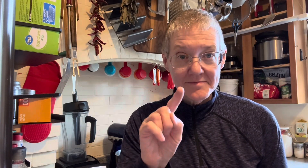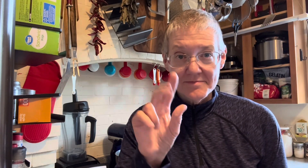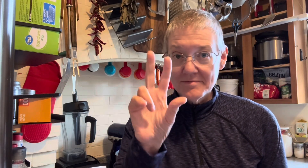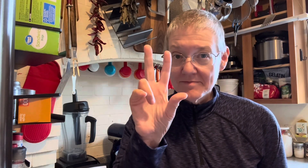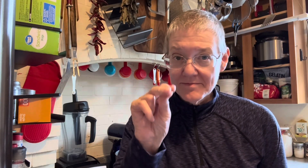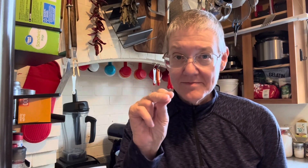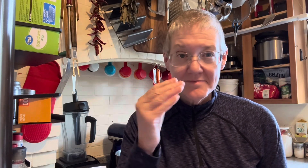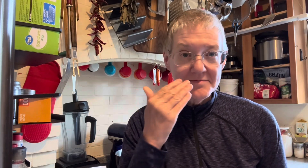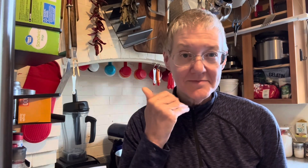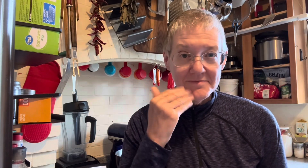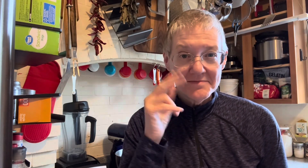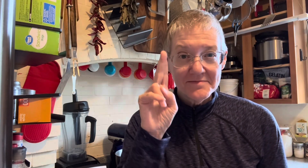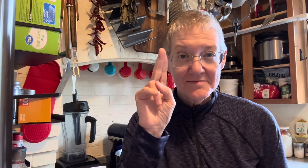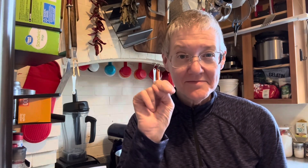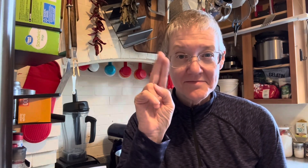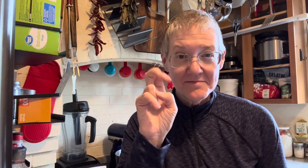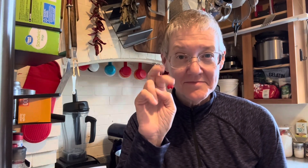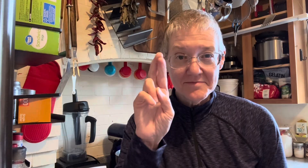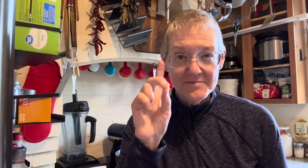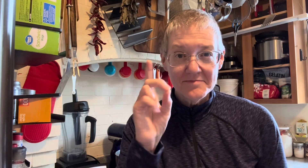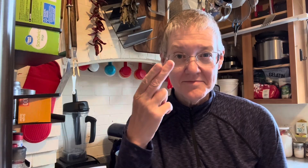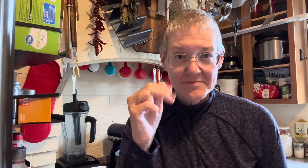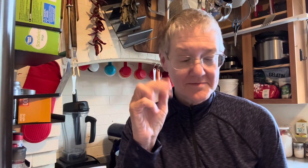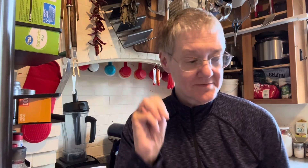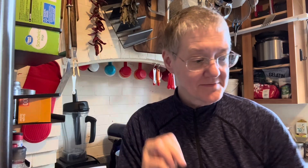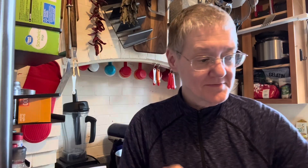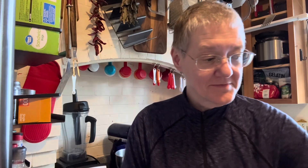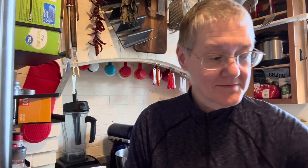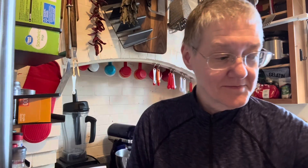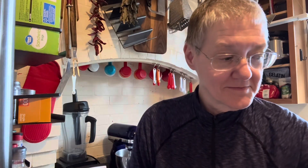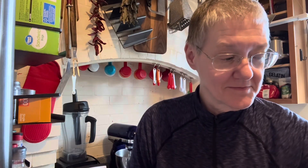1 ounce of no sugar uncured ham.